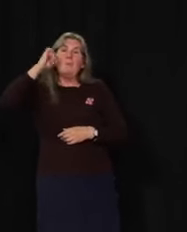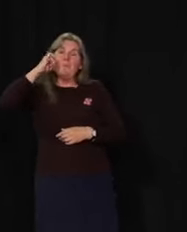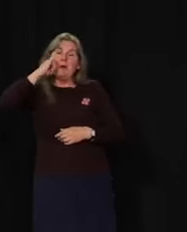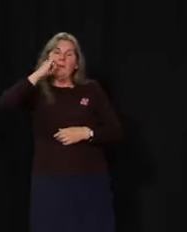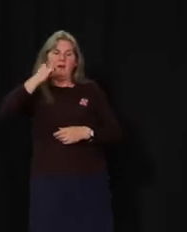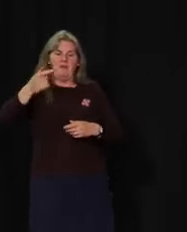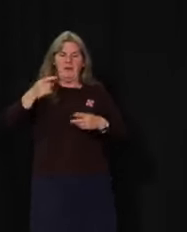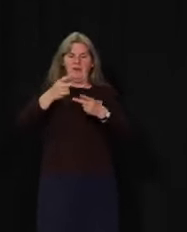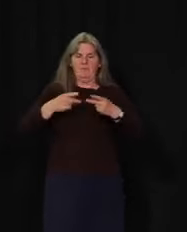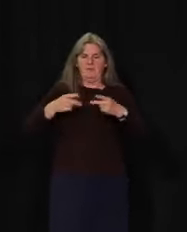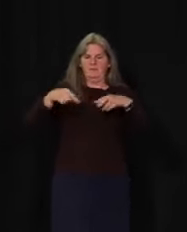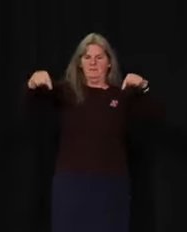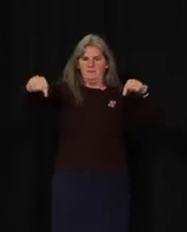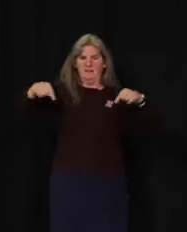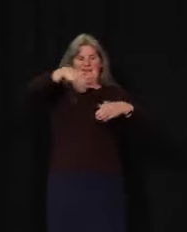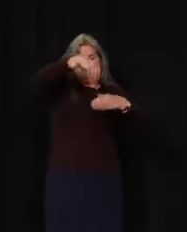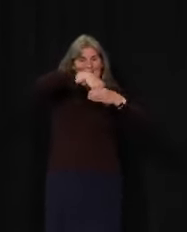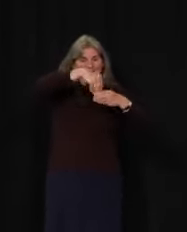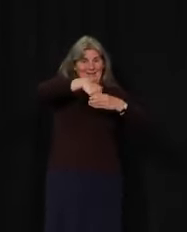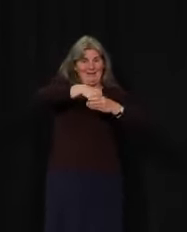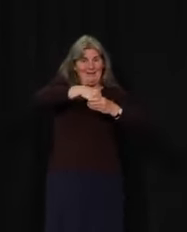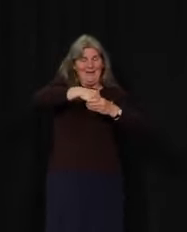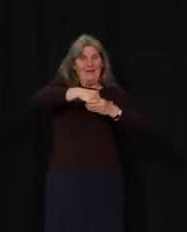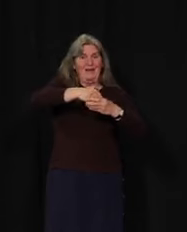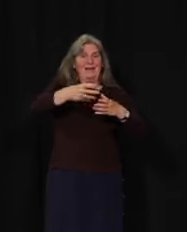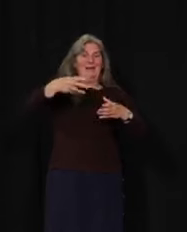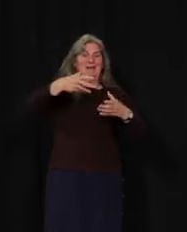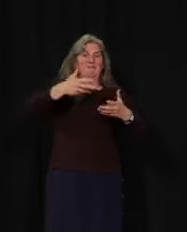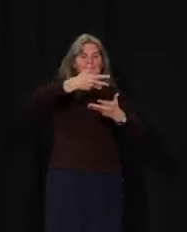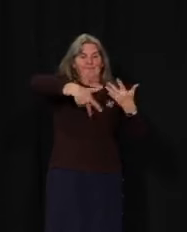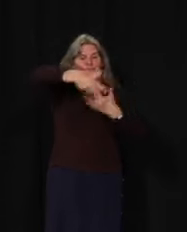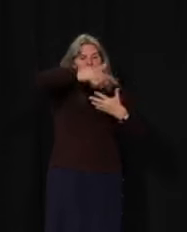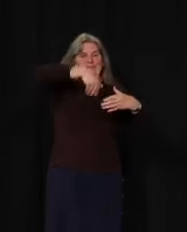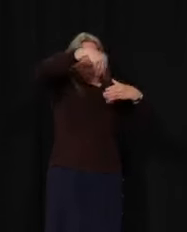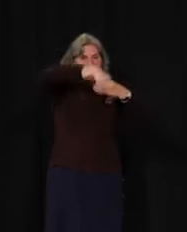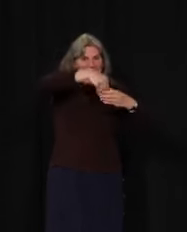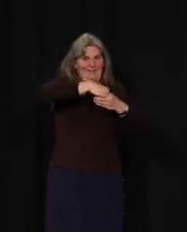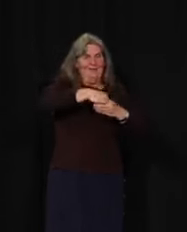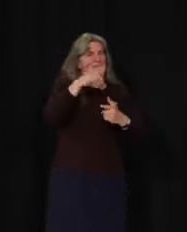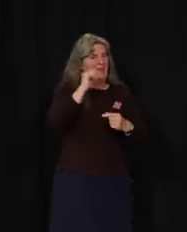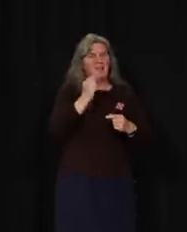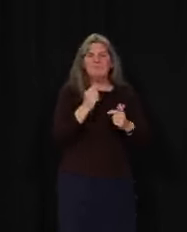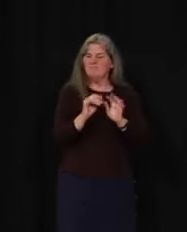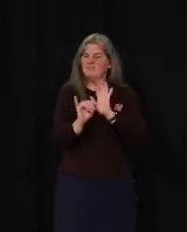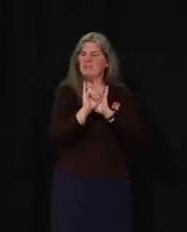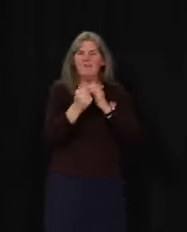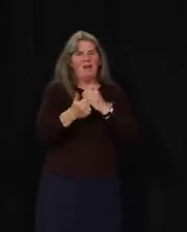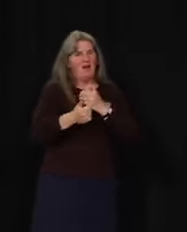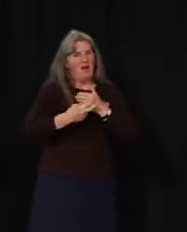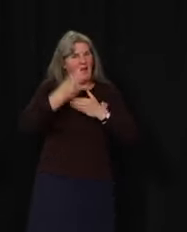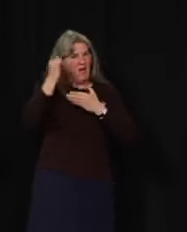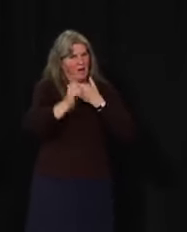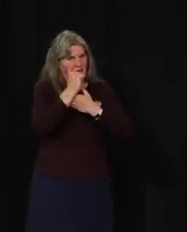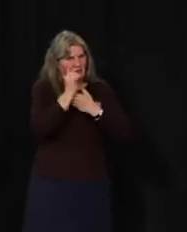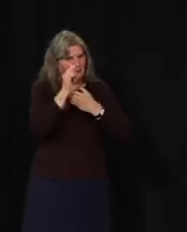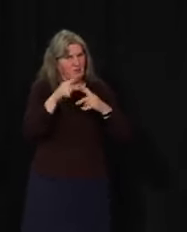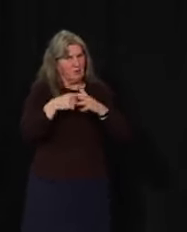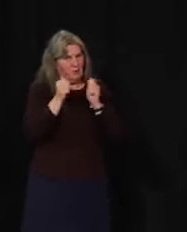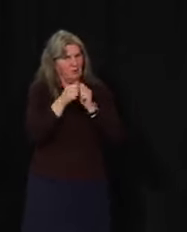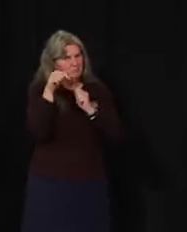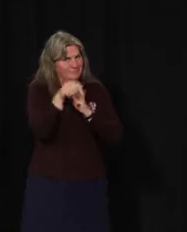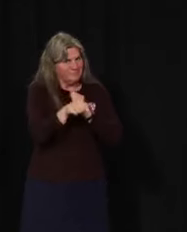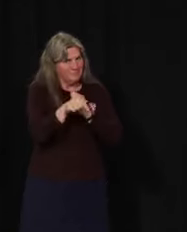have a setting where people are inside and they're gathering inside. So that automatically is a high risk. That is a high risk